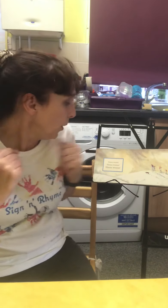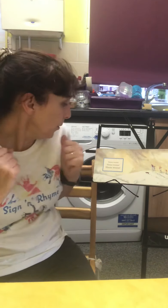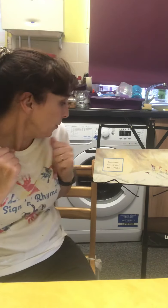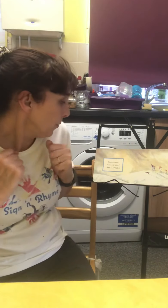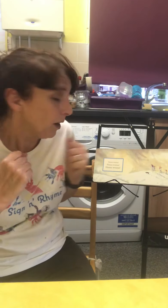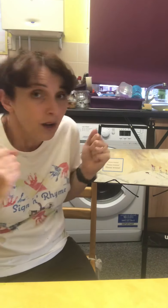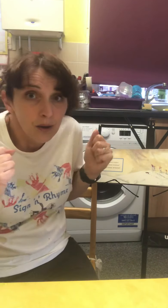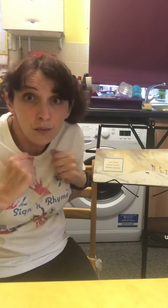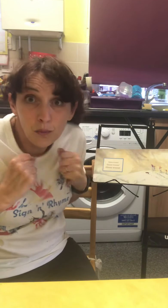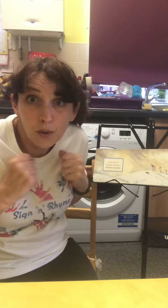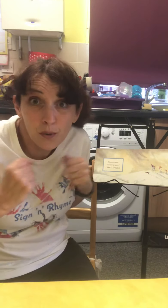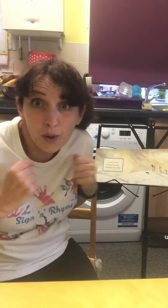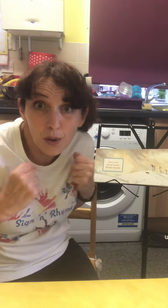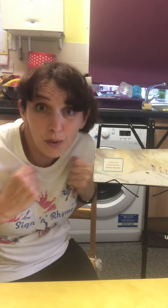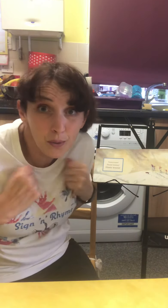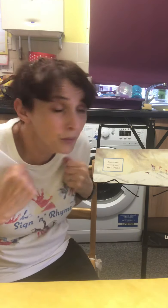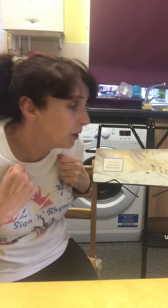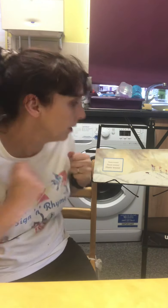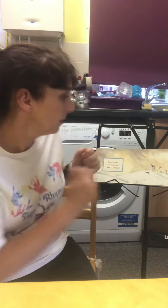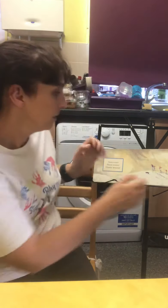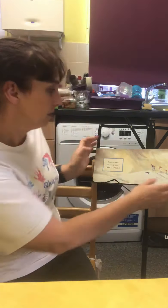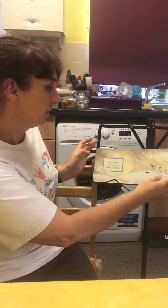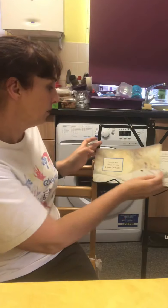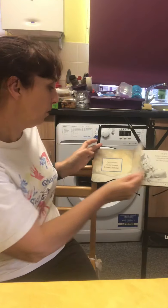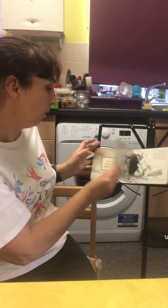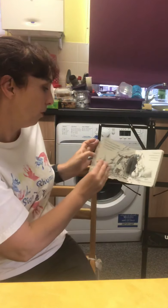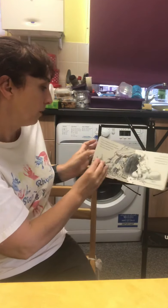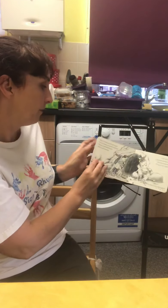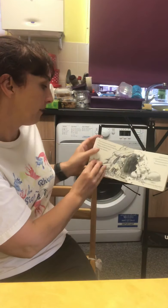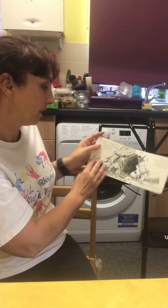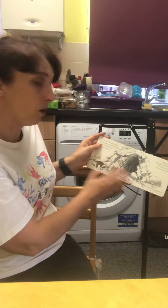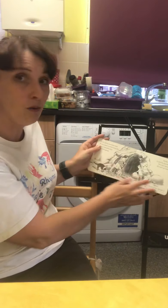Woo-hoo, woo-hoo, woo-hoo. Oh, very cold.